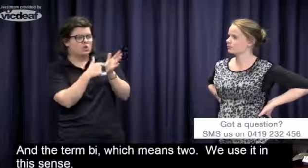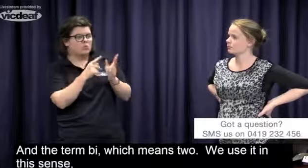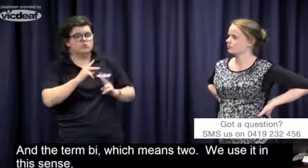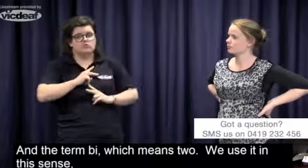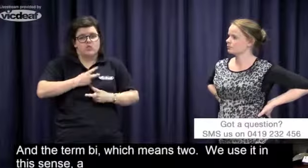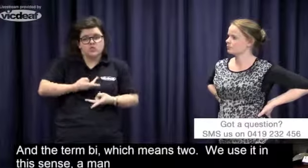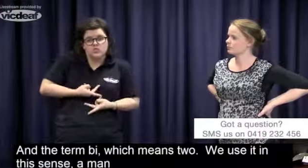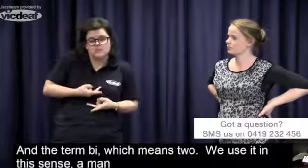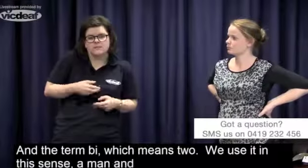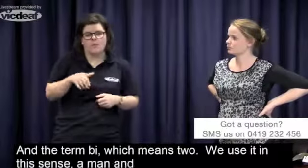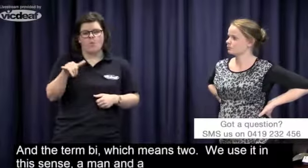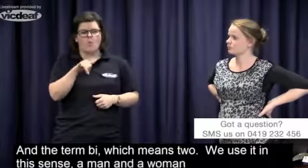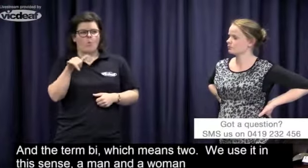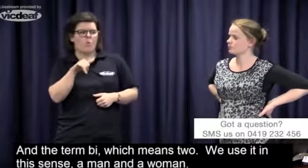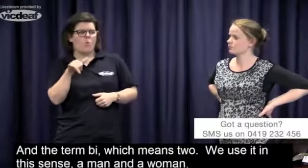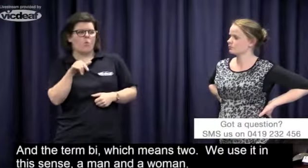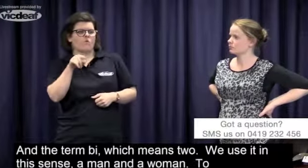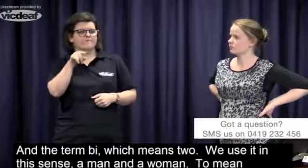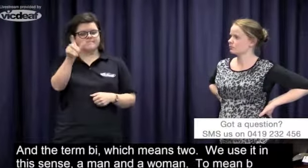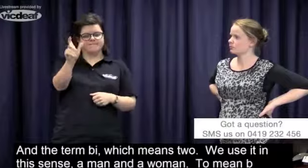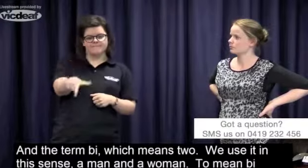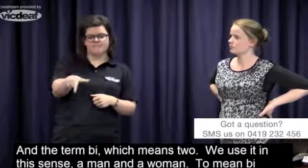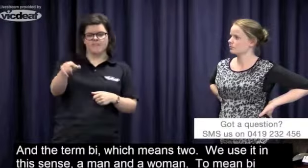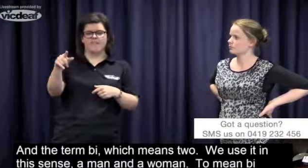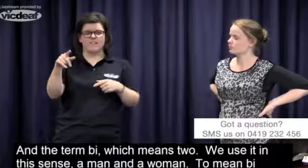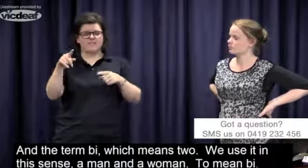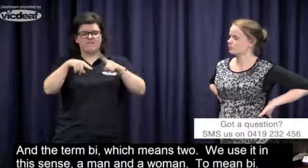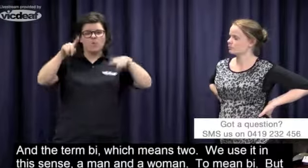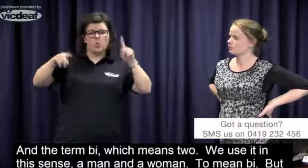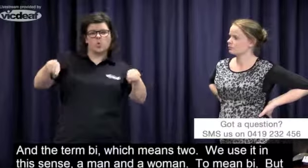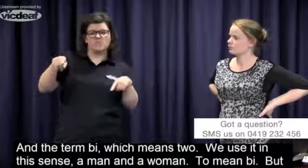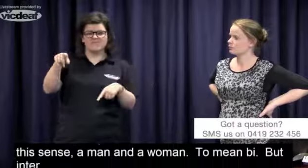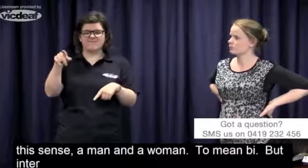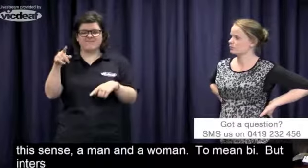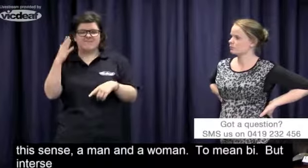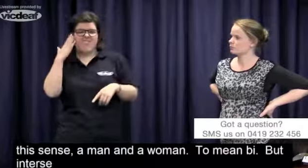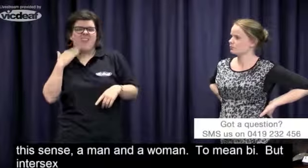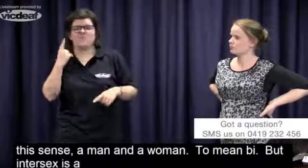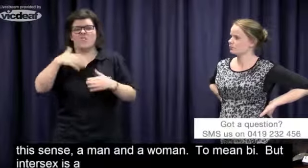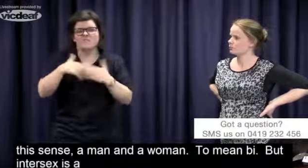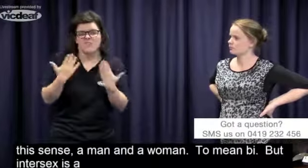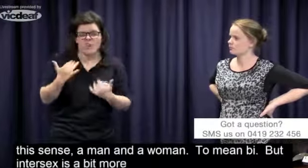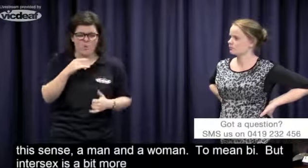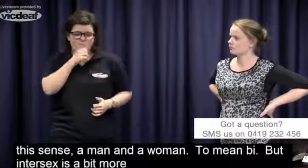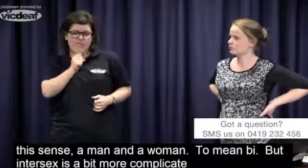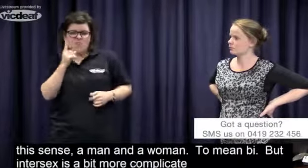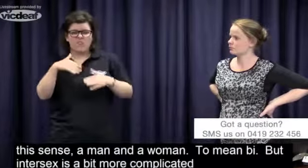But intersex is a little bit more complicated than that. It might refer to transgender people or people who